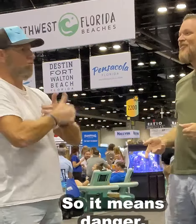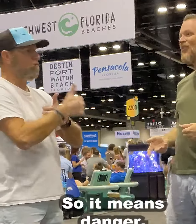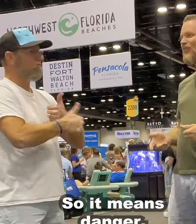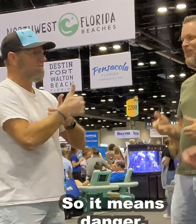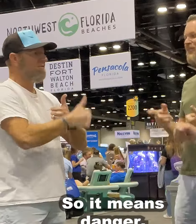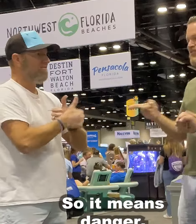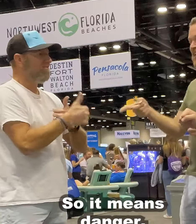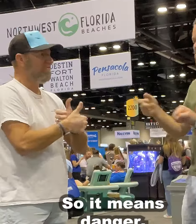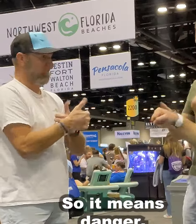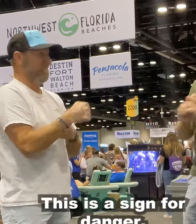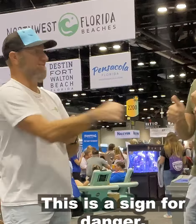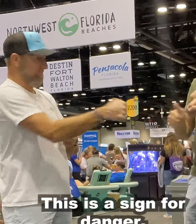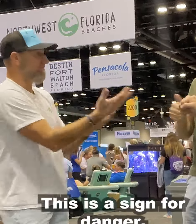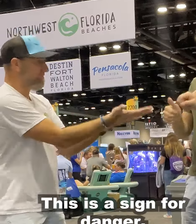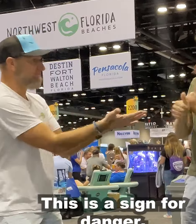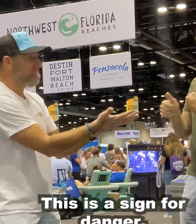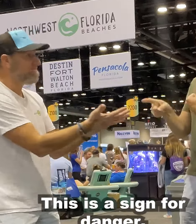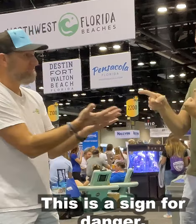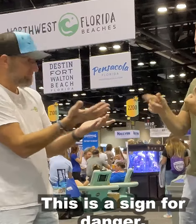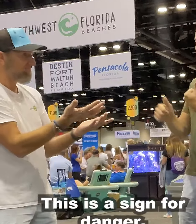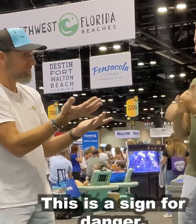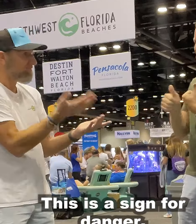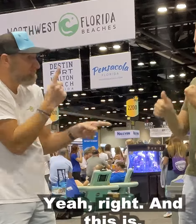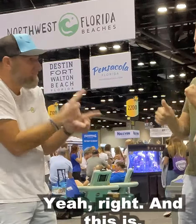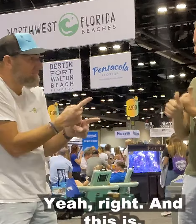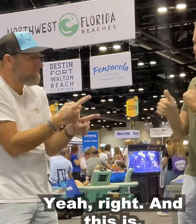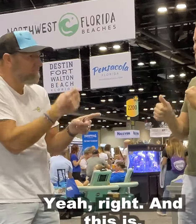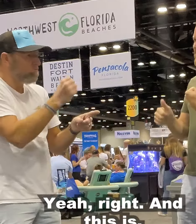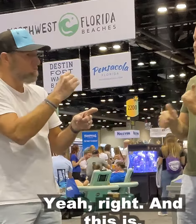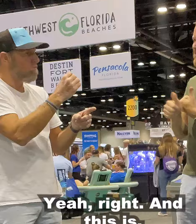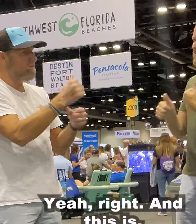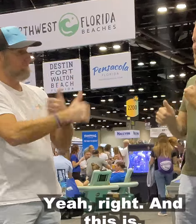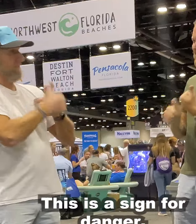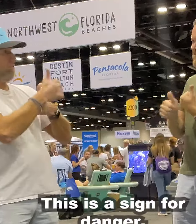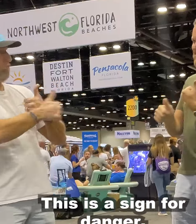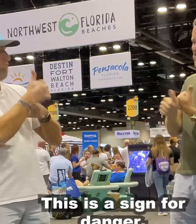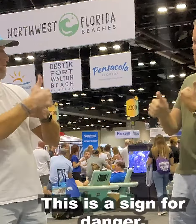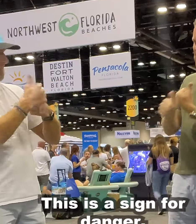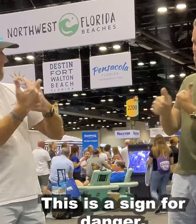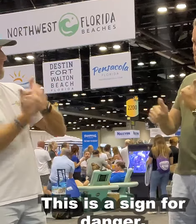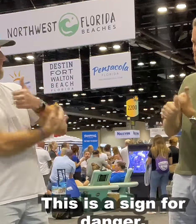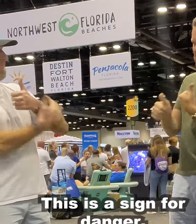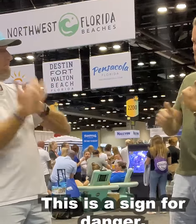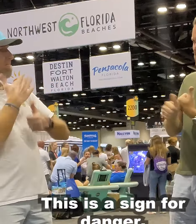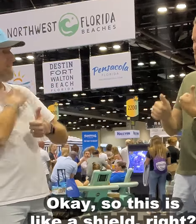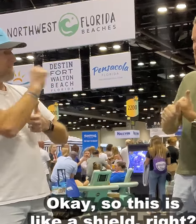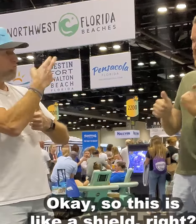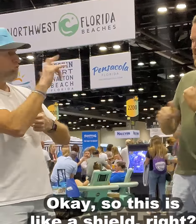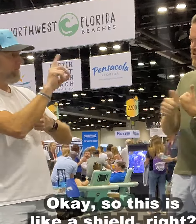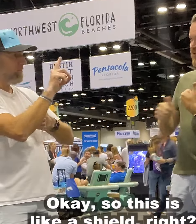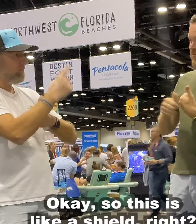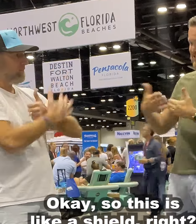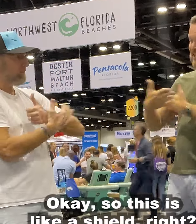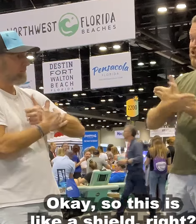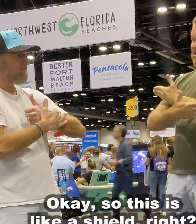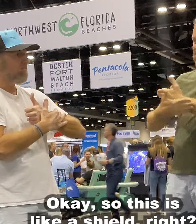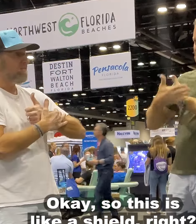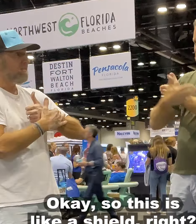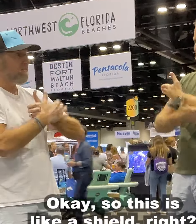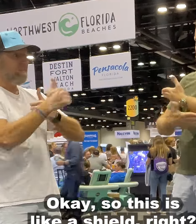Right. So, it means danger. So, this is the sign for danger. Yeah, right? And this is the sign for danger. Okay. So, this is like a shield, right?